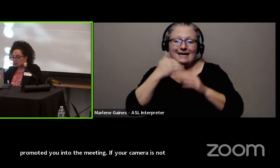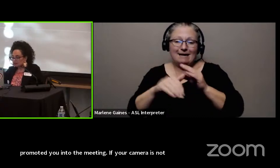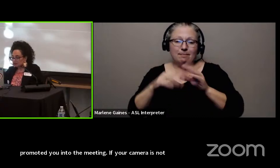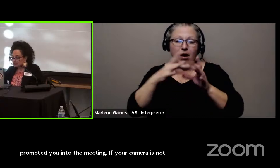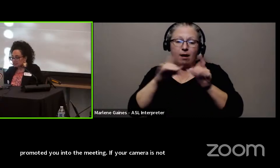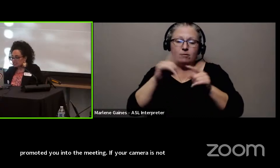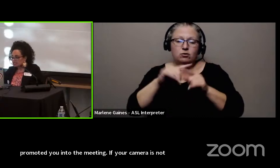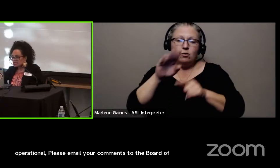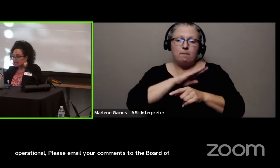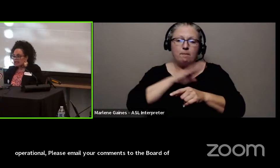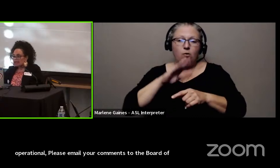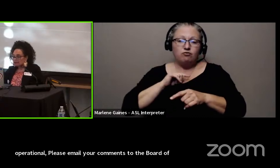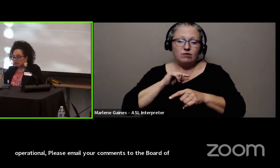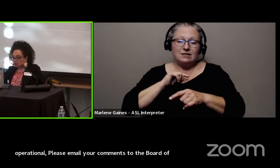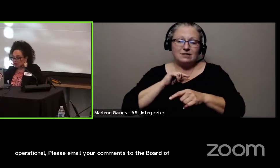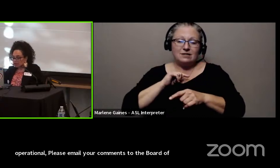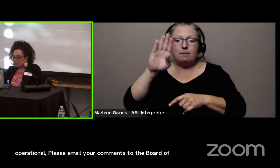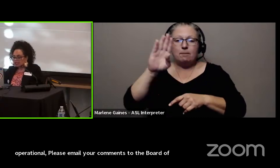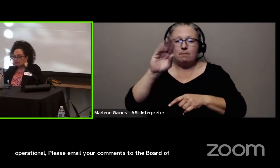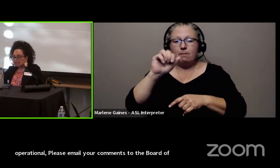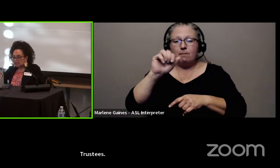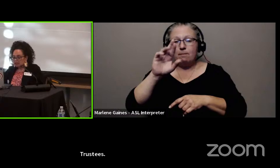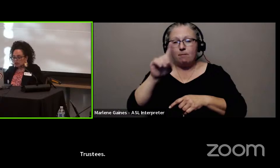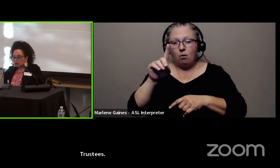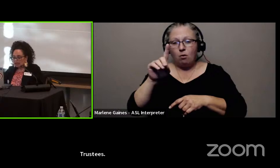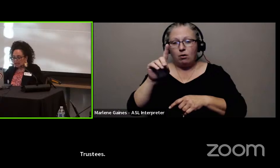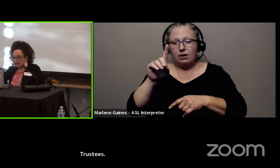comments to the Board of Trustees at board,